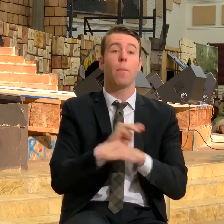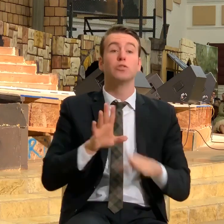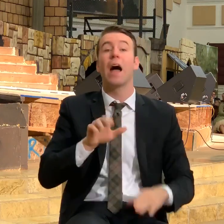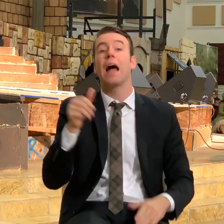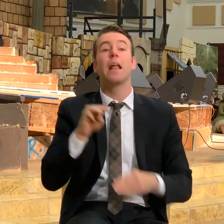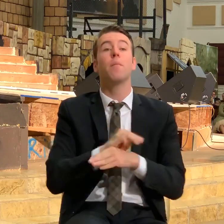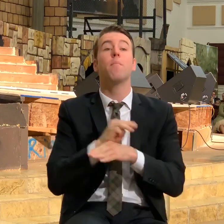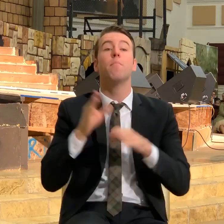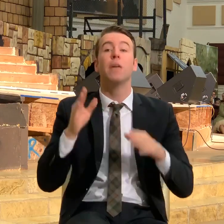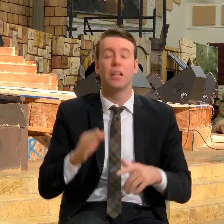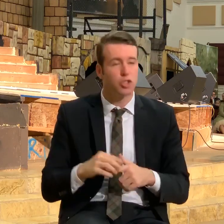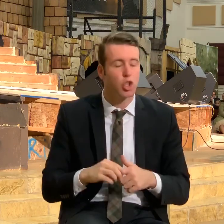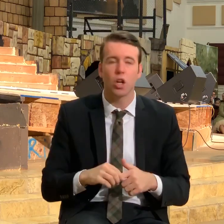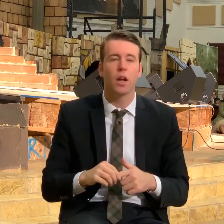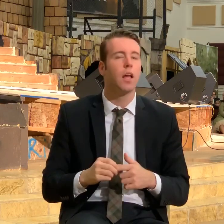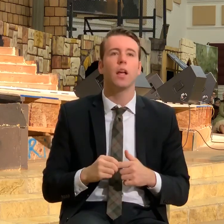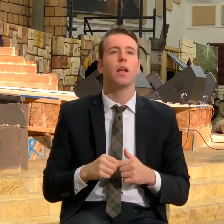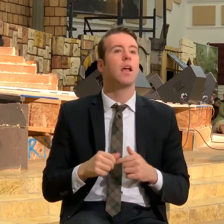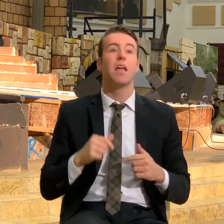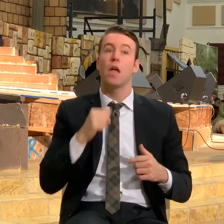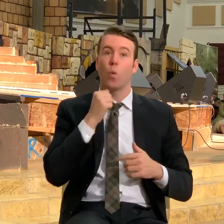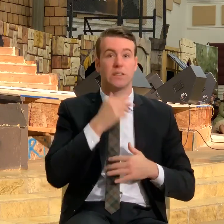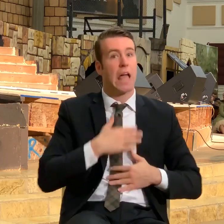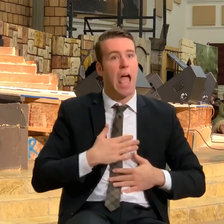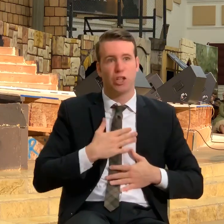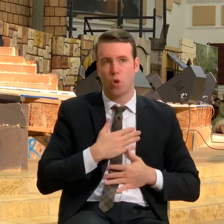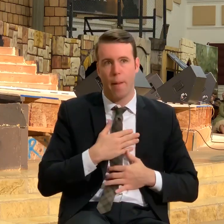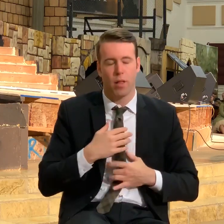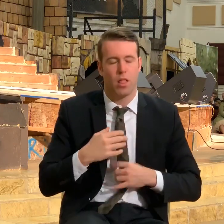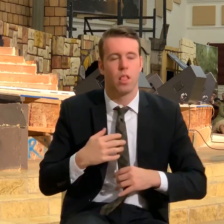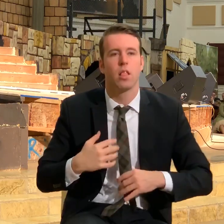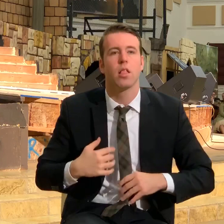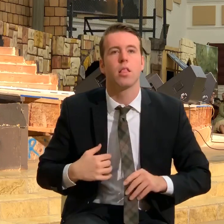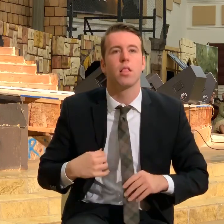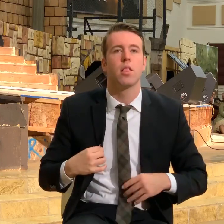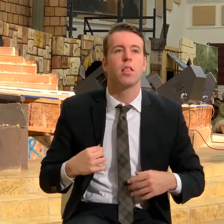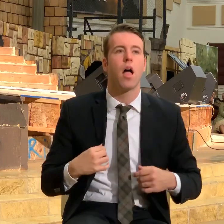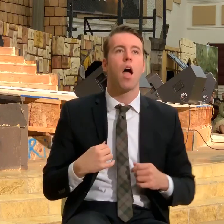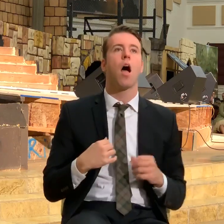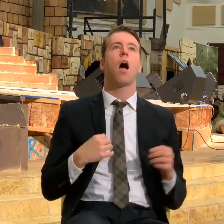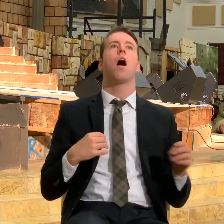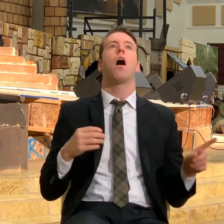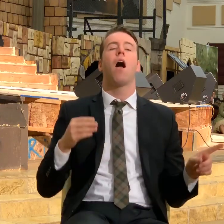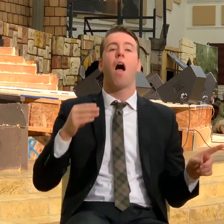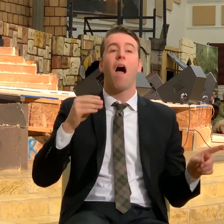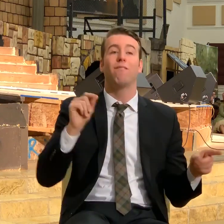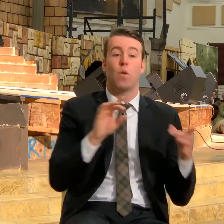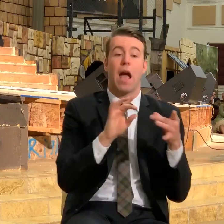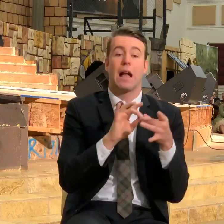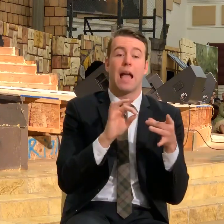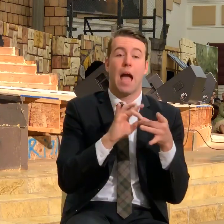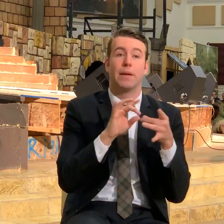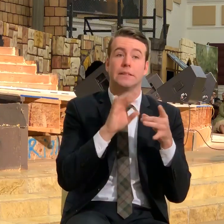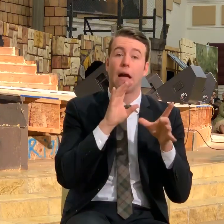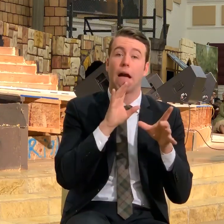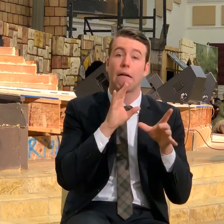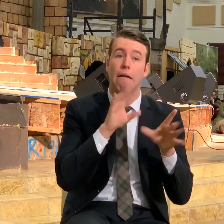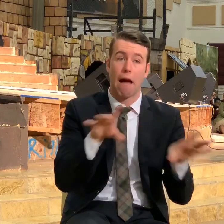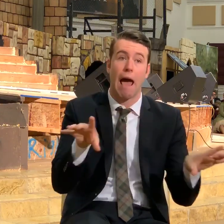another minister, and it was not an enjoyable thing. And a few comments evidently got